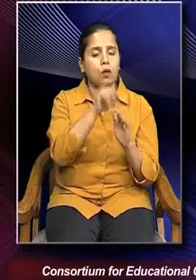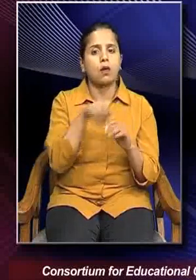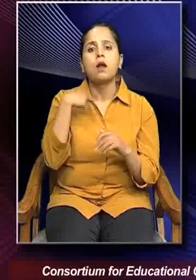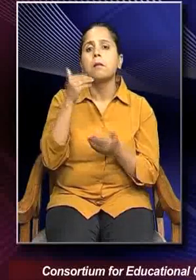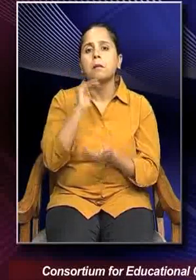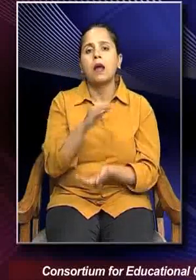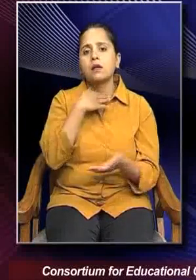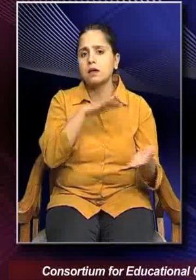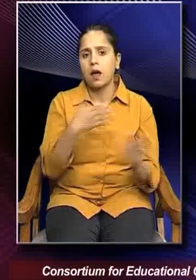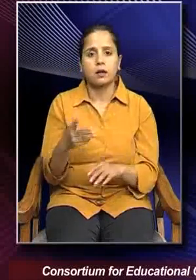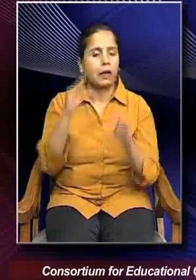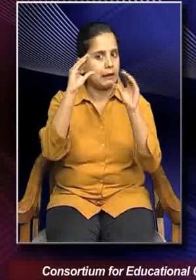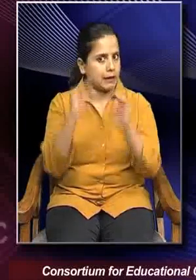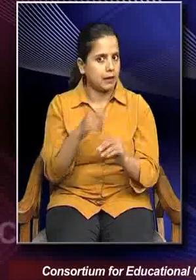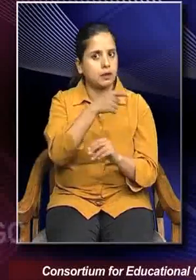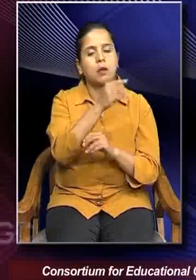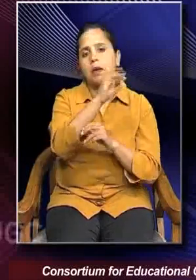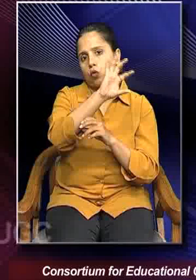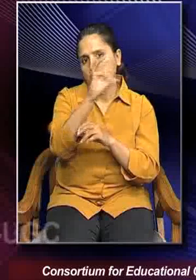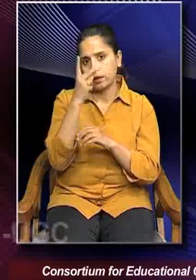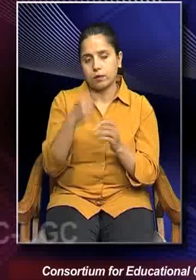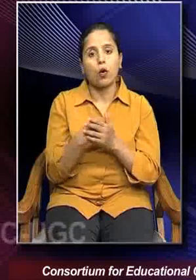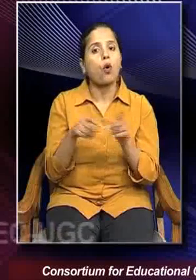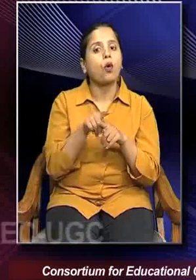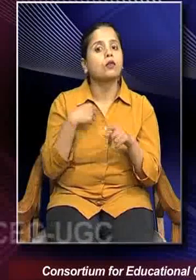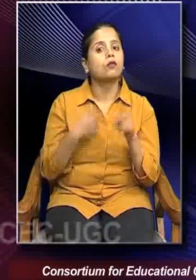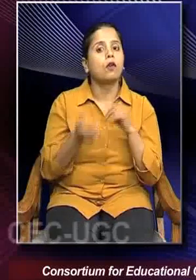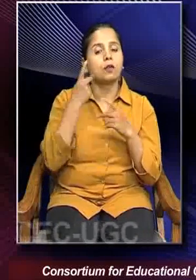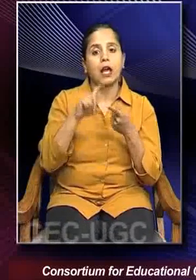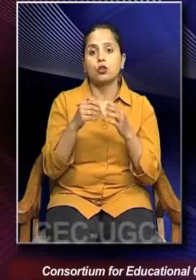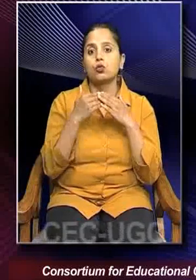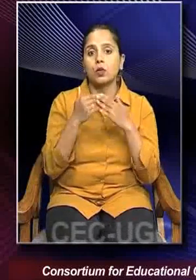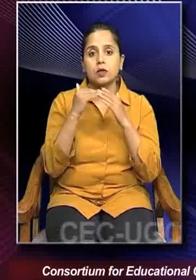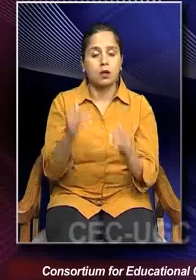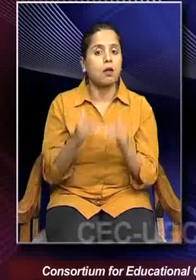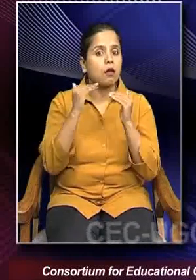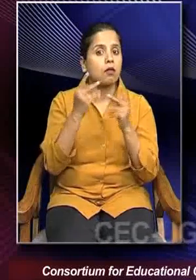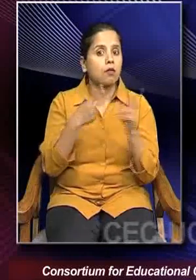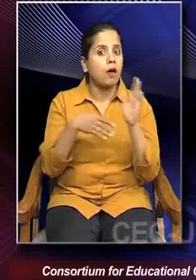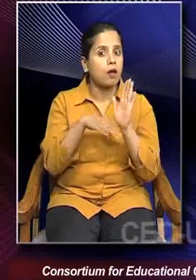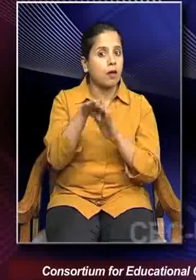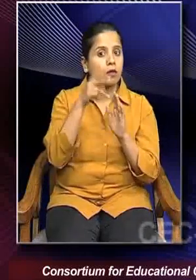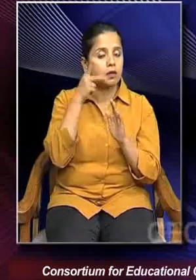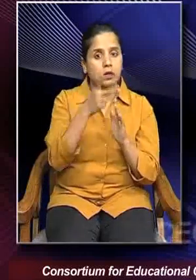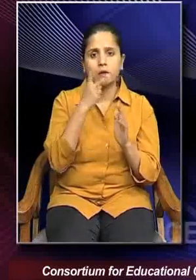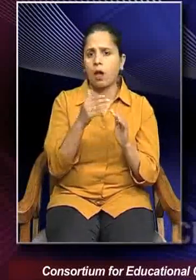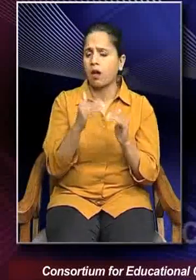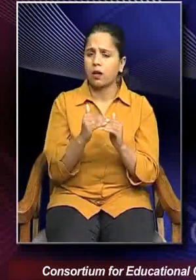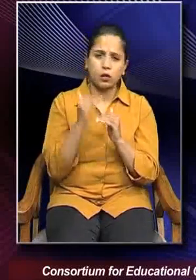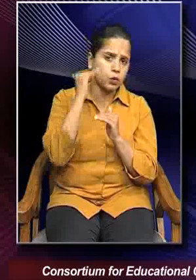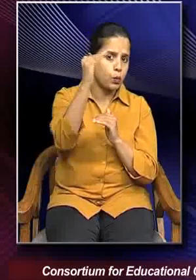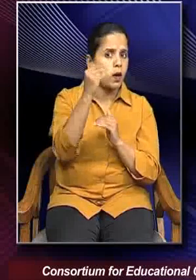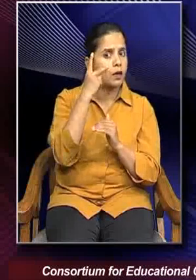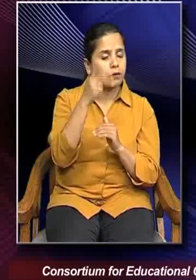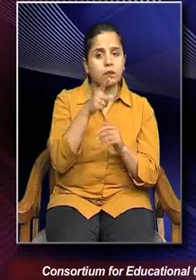child mortality in some of these countries. Also we found that the education levels in some of these countries is very advanced.